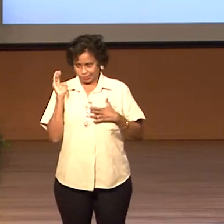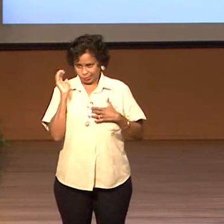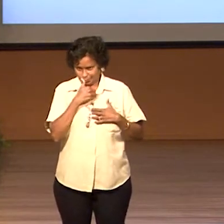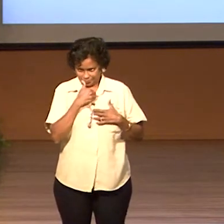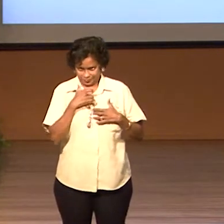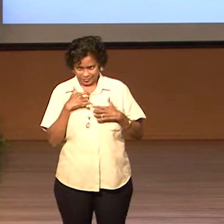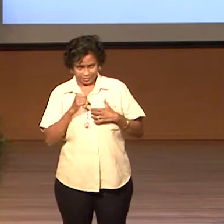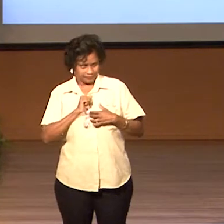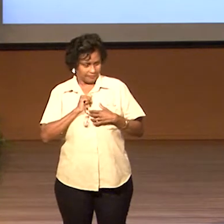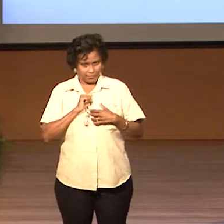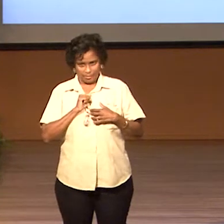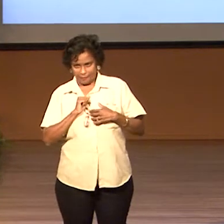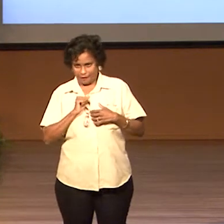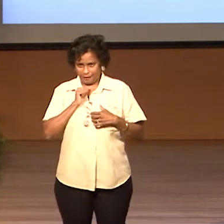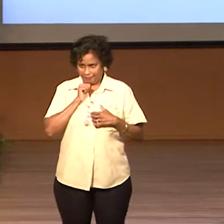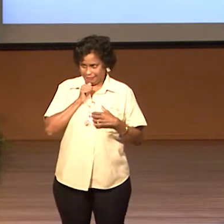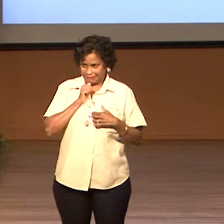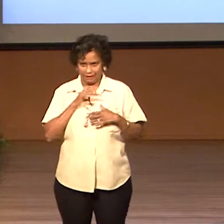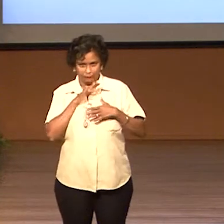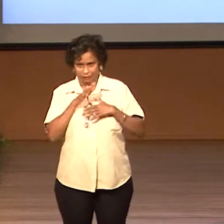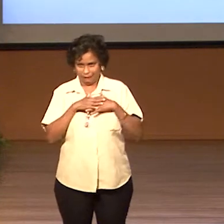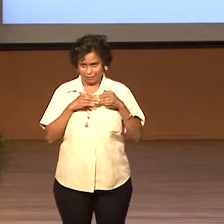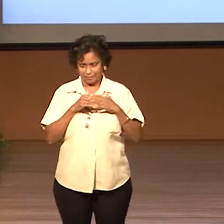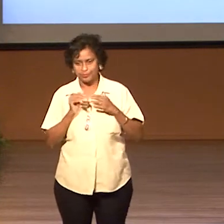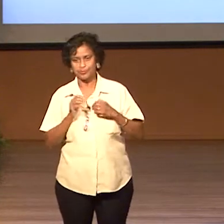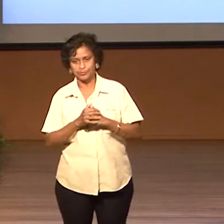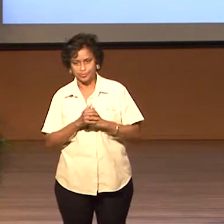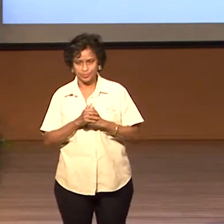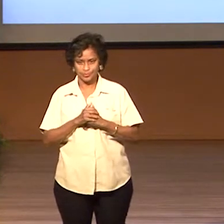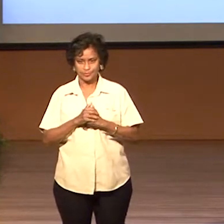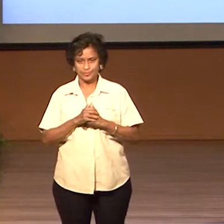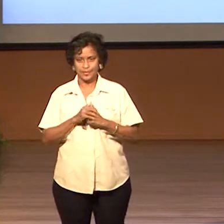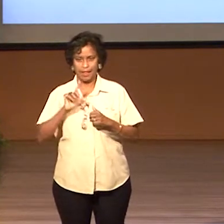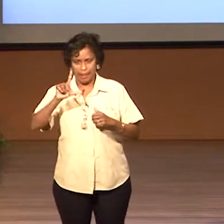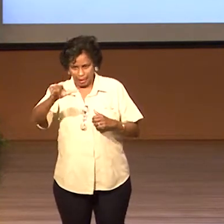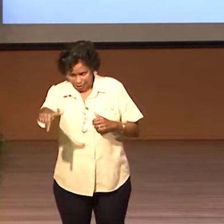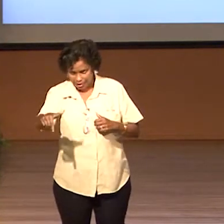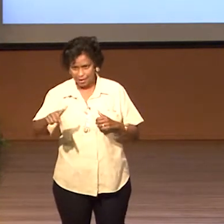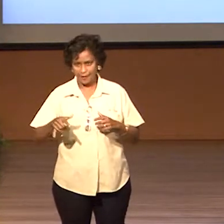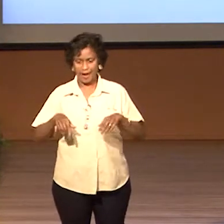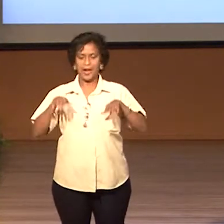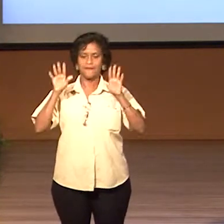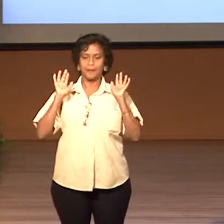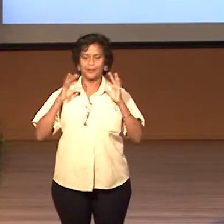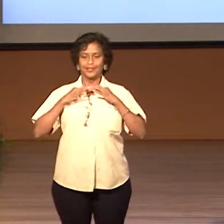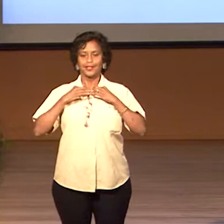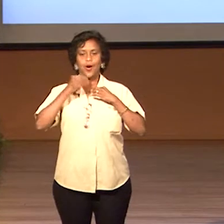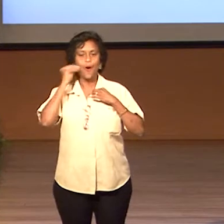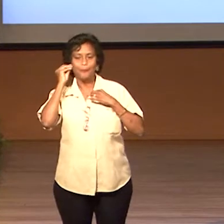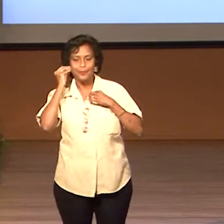myself and saw the experiences I was having. So of course, eventually I gave up and had to go home and change the shirt.